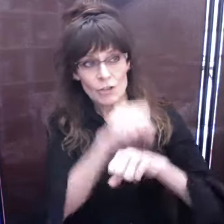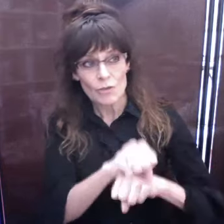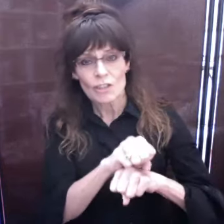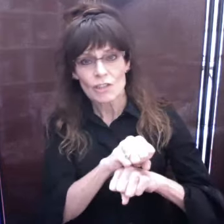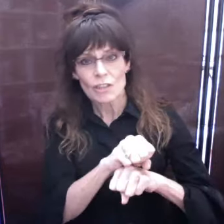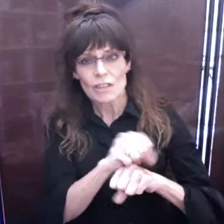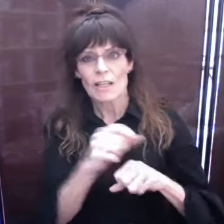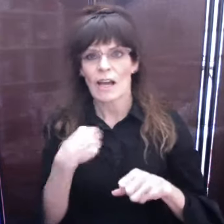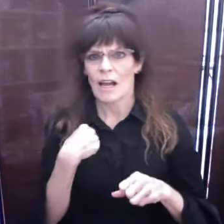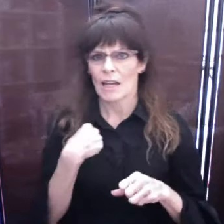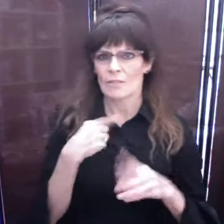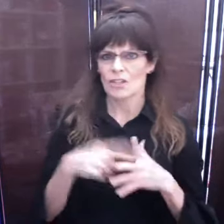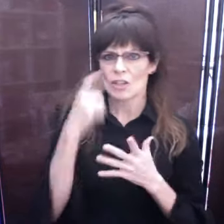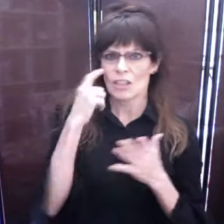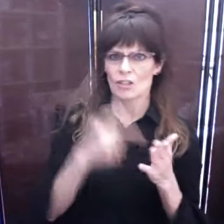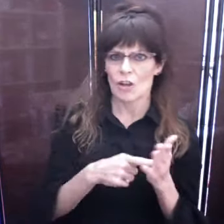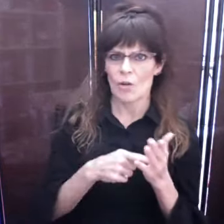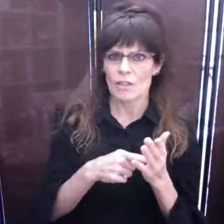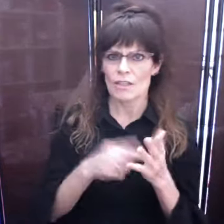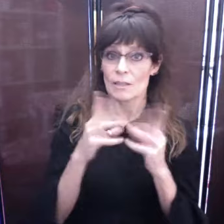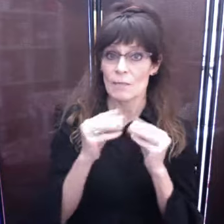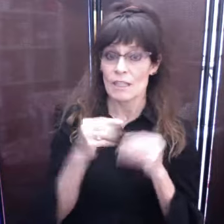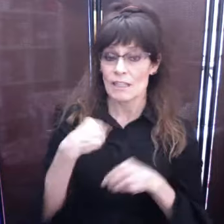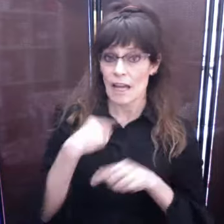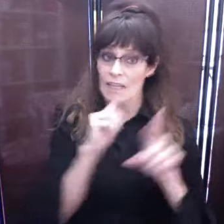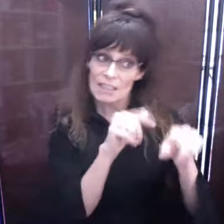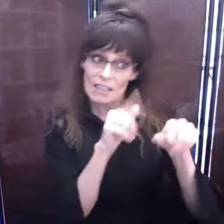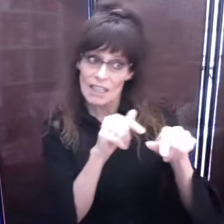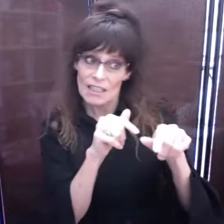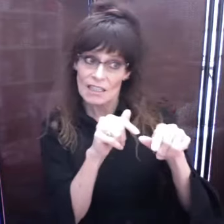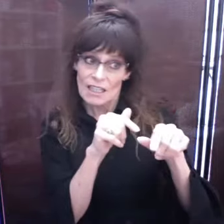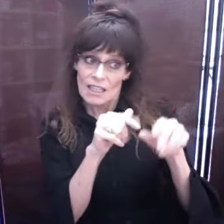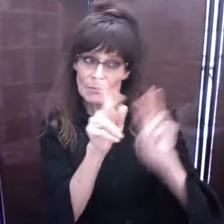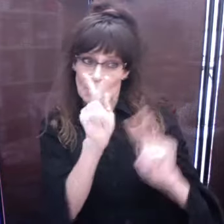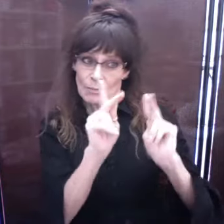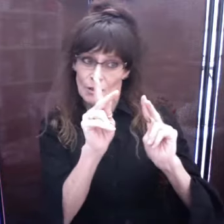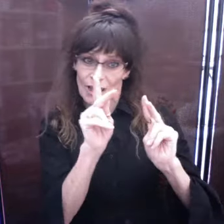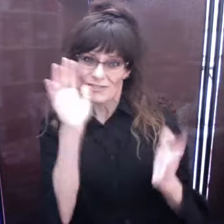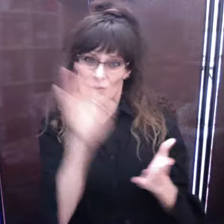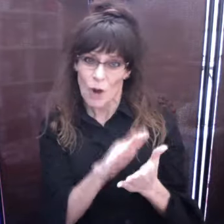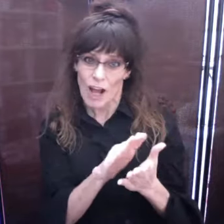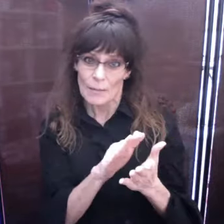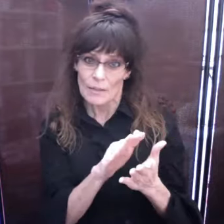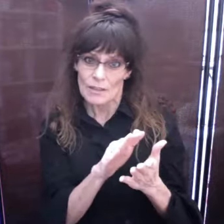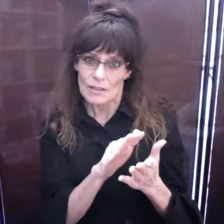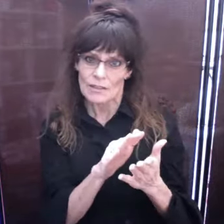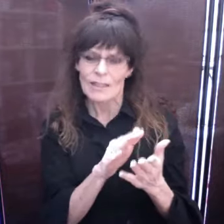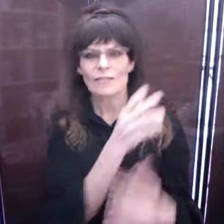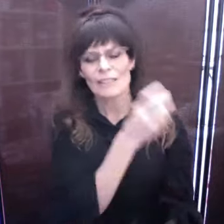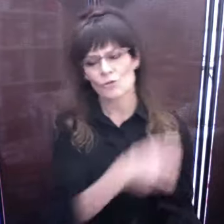starting to notice in the meetings I attend a drop in the numbers, right? Now, let me transition to the other side of that.